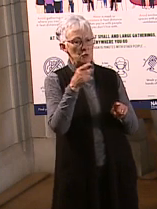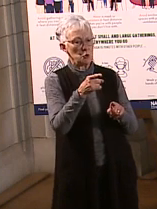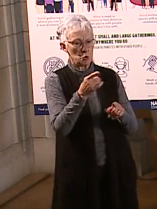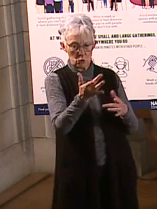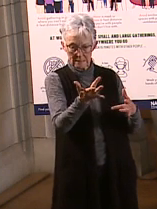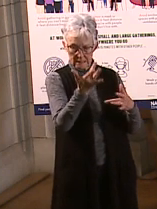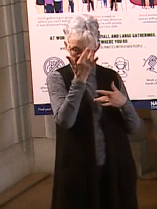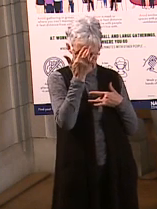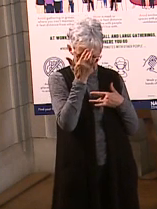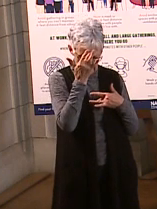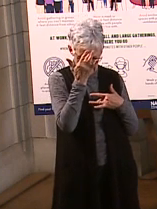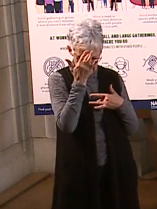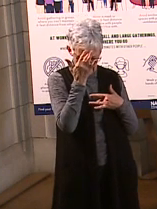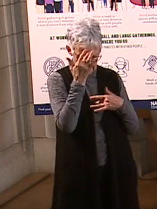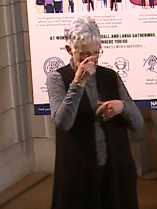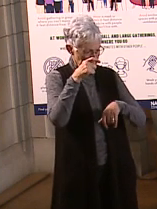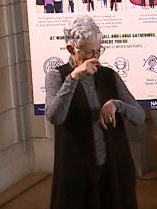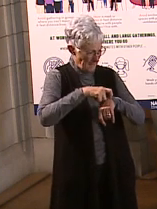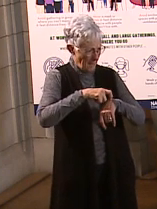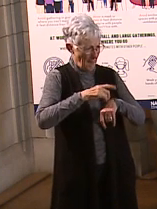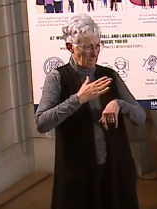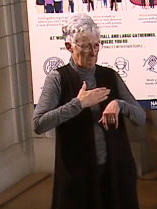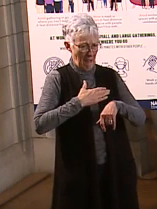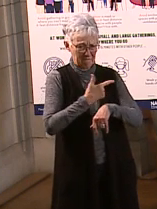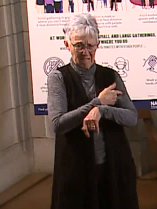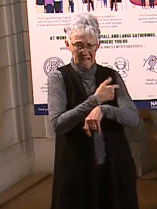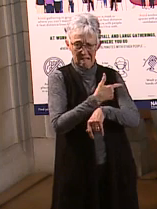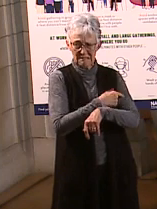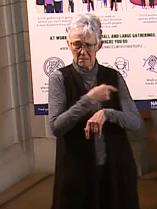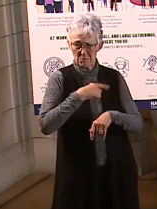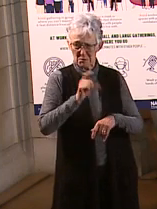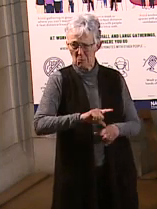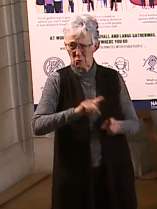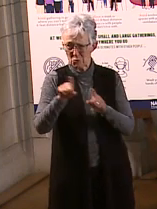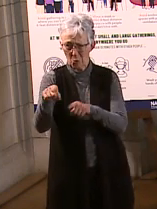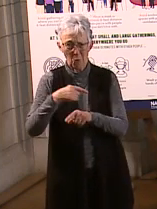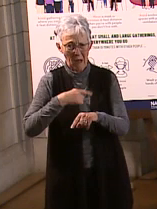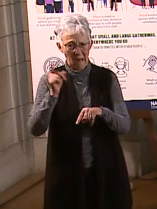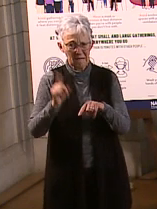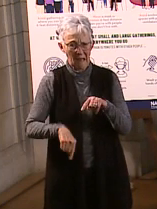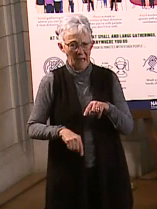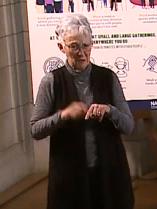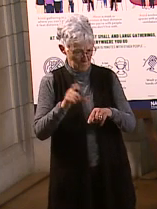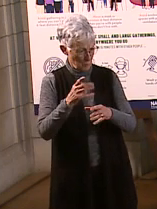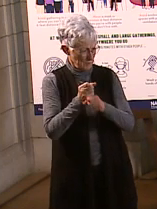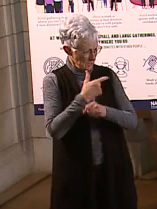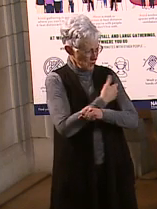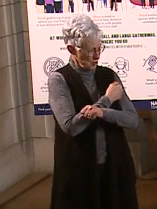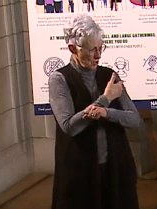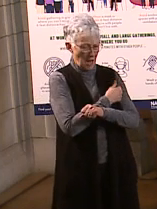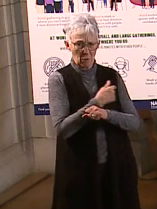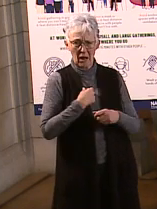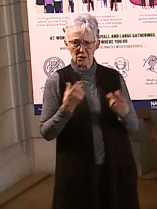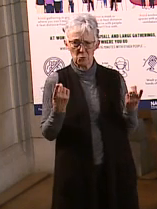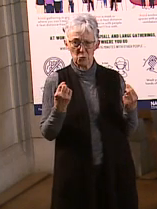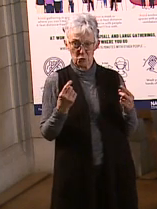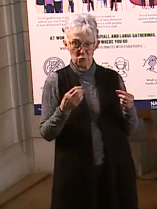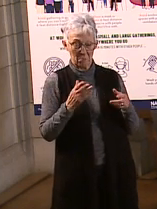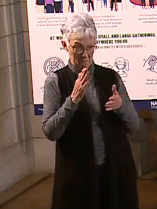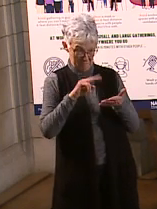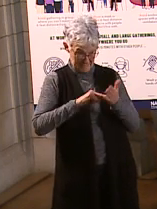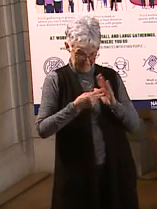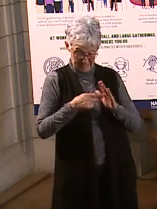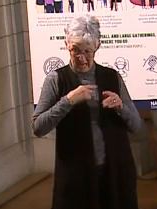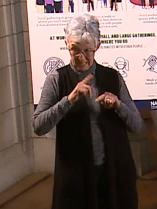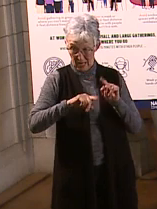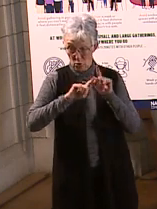back of the list again, or for some reason or other at that particular time you can't make it when you call? Yeah, so Andrew's question